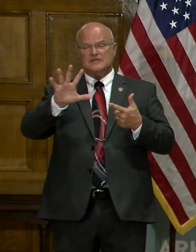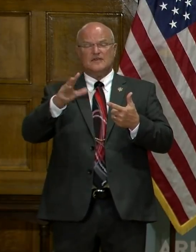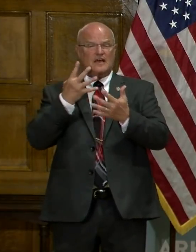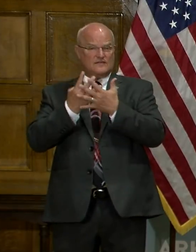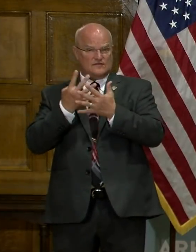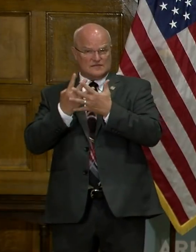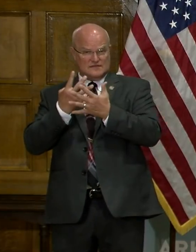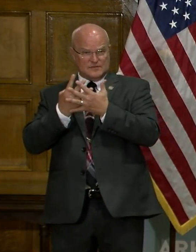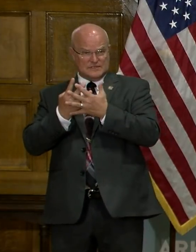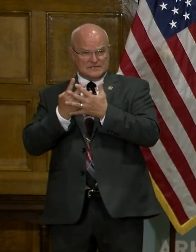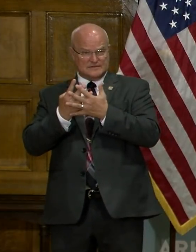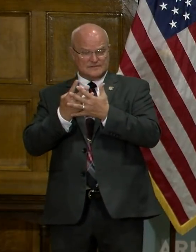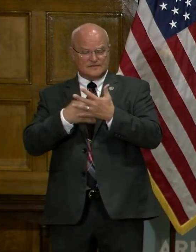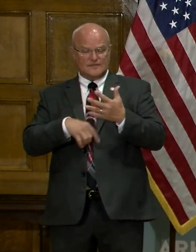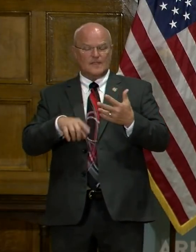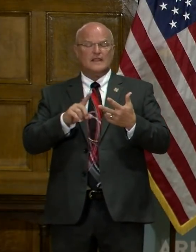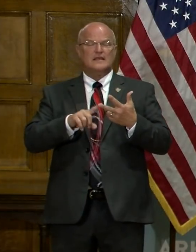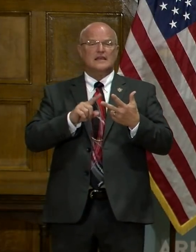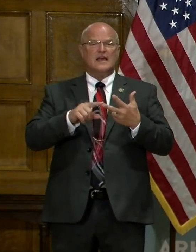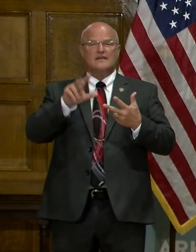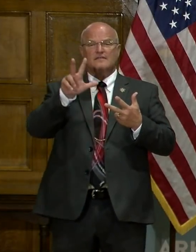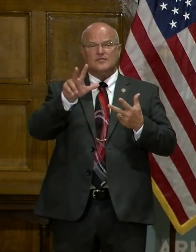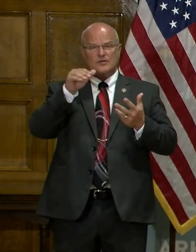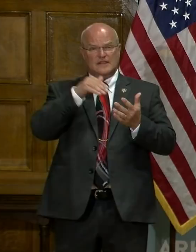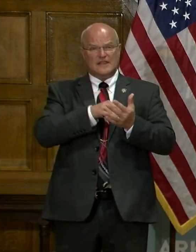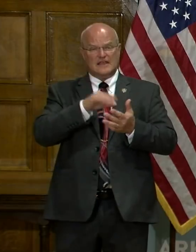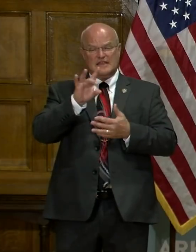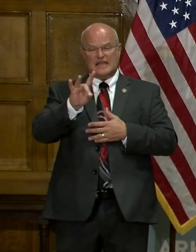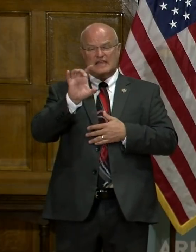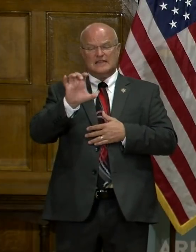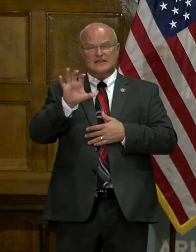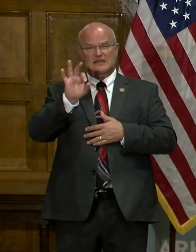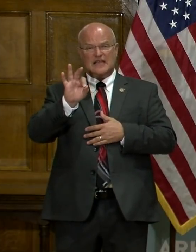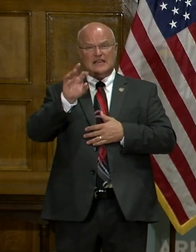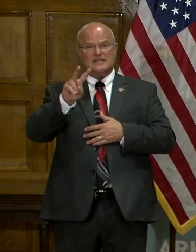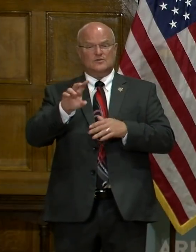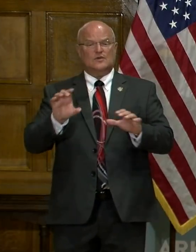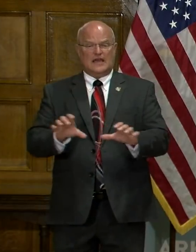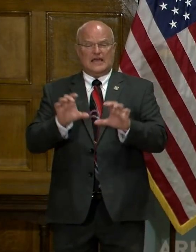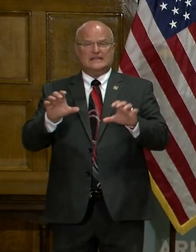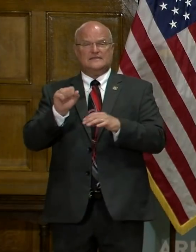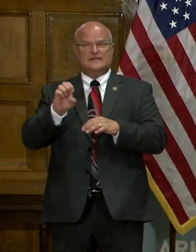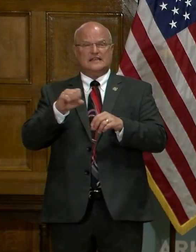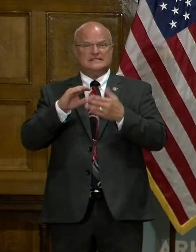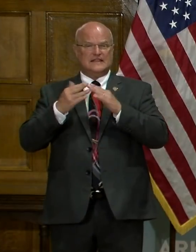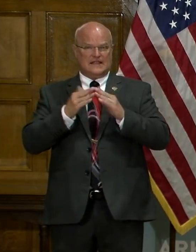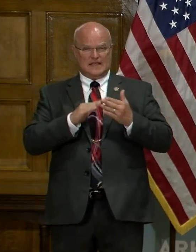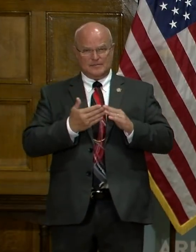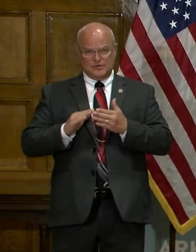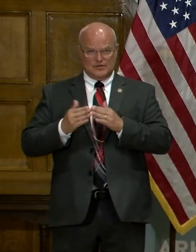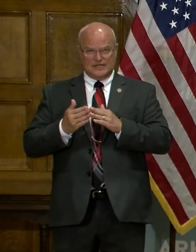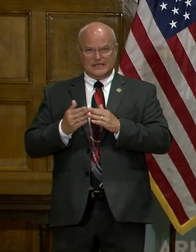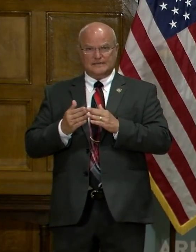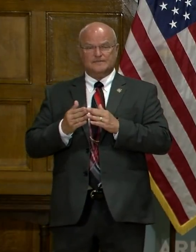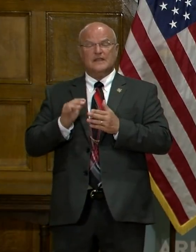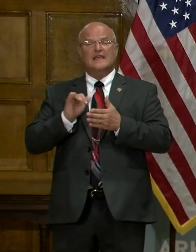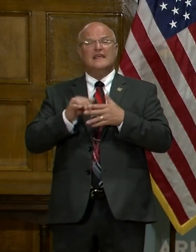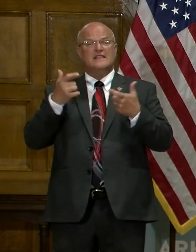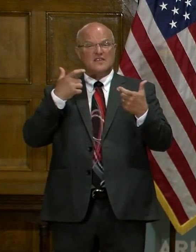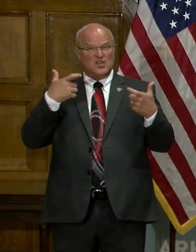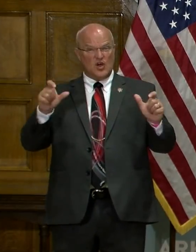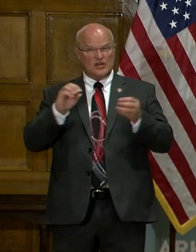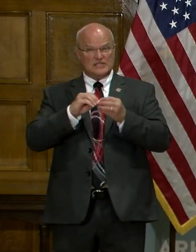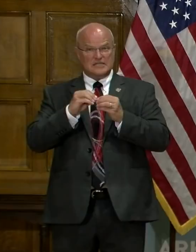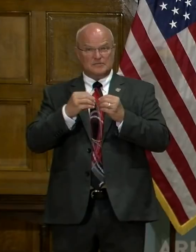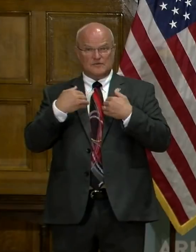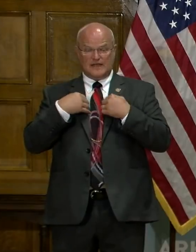675 are in correctional facilities, and so we have 3,892 active cases in the community, which is the largest